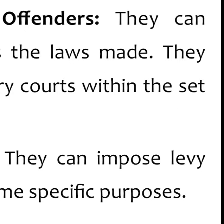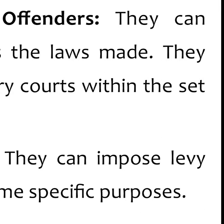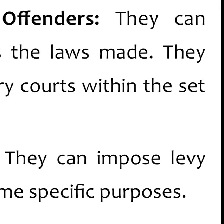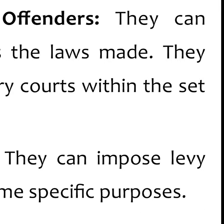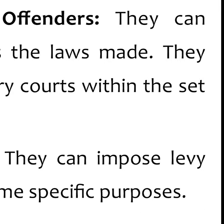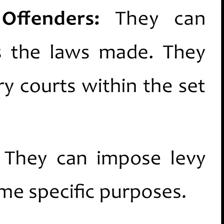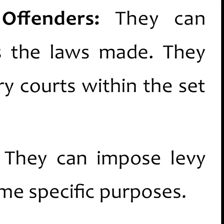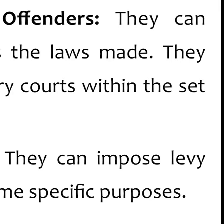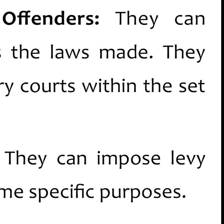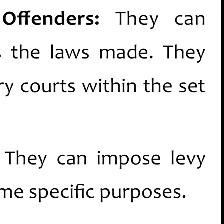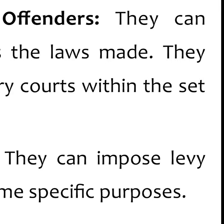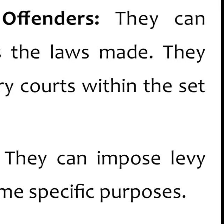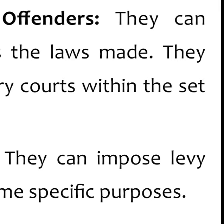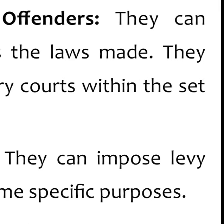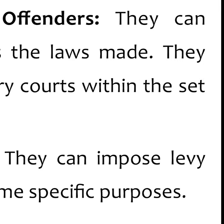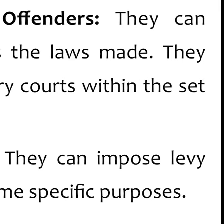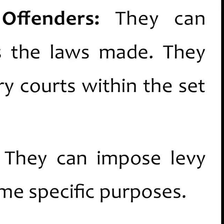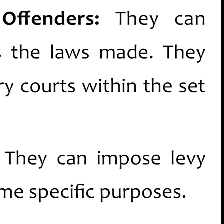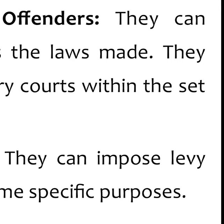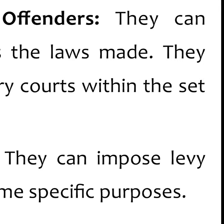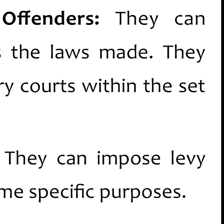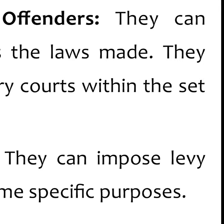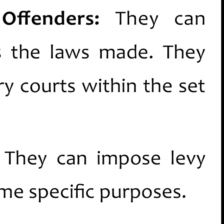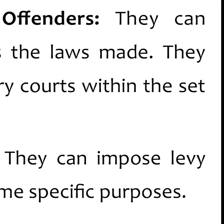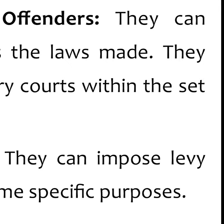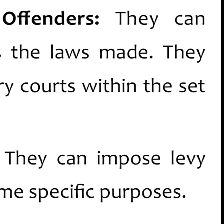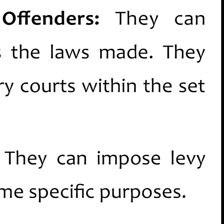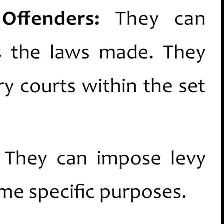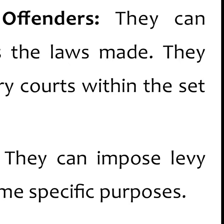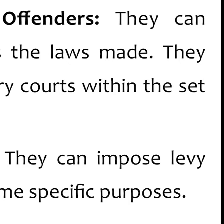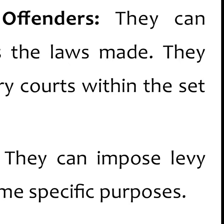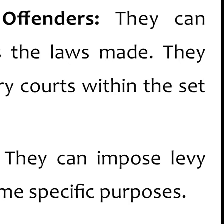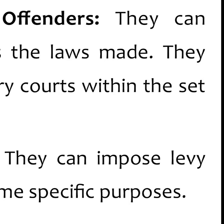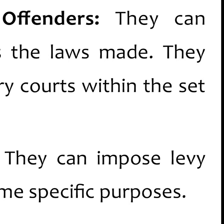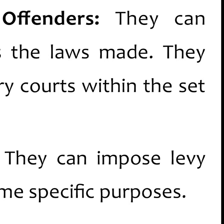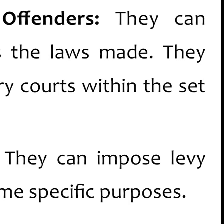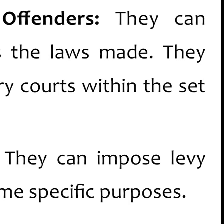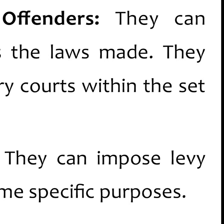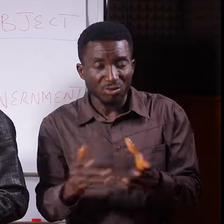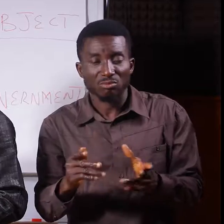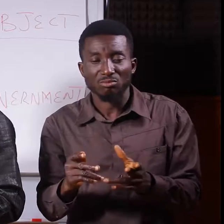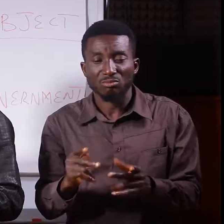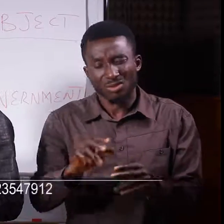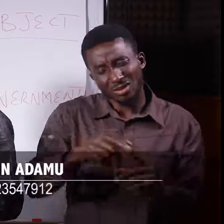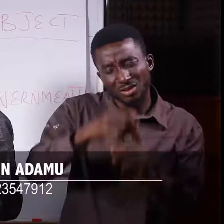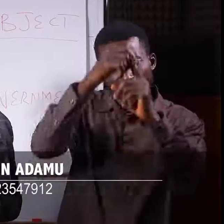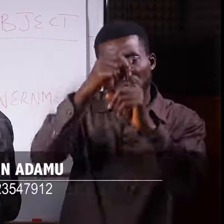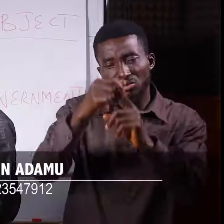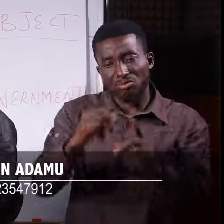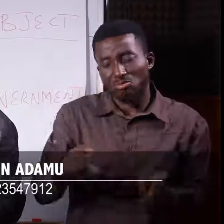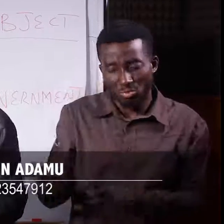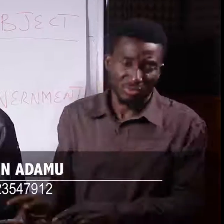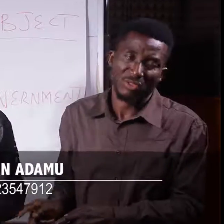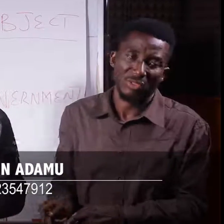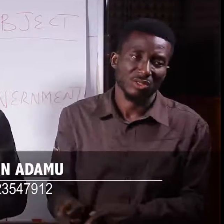levy. They can impose levy on the people for some specific purposes. That is, local government